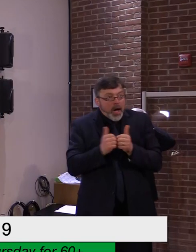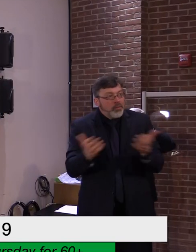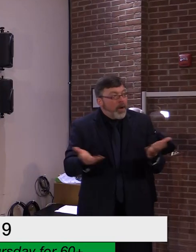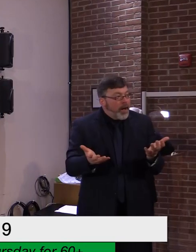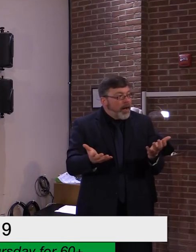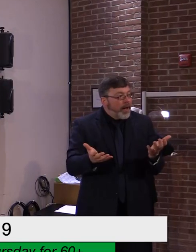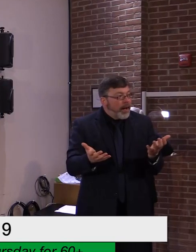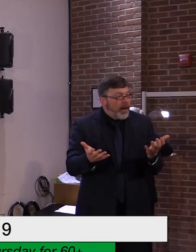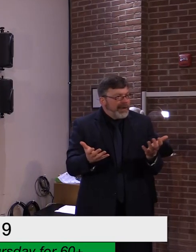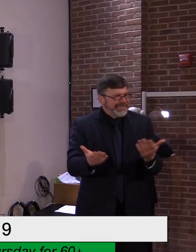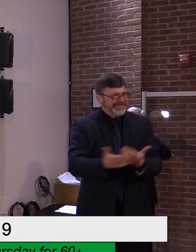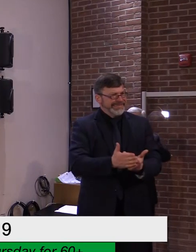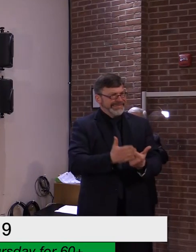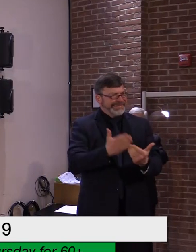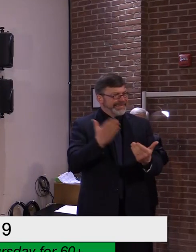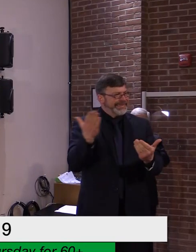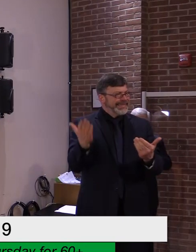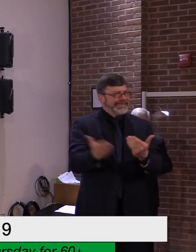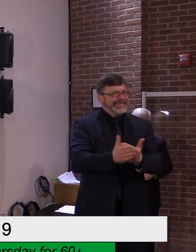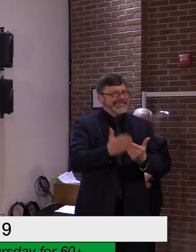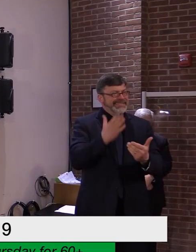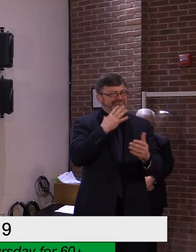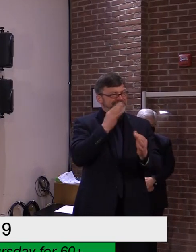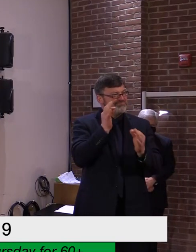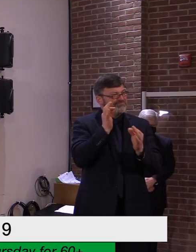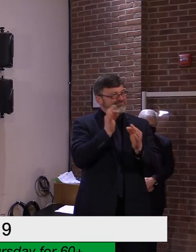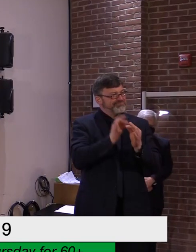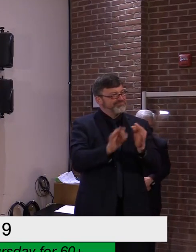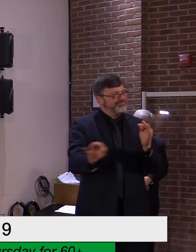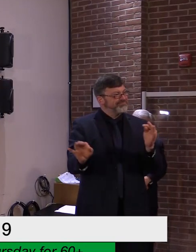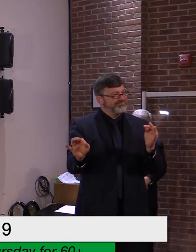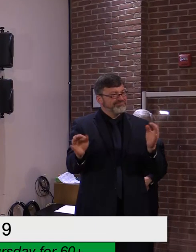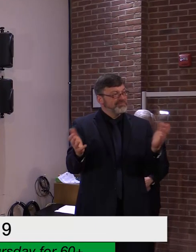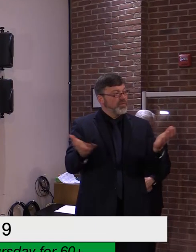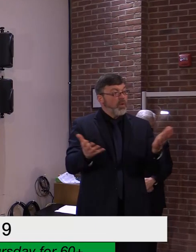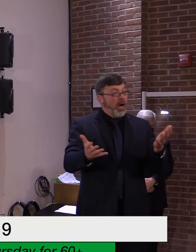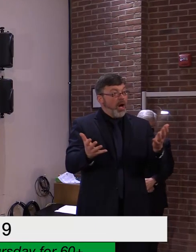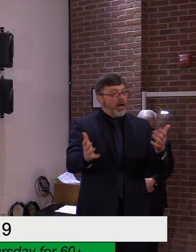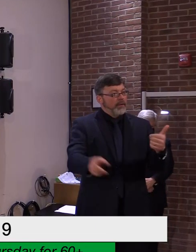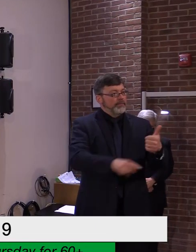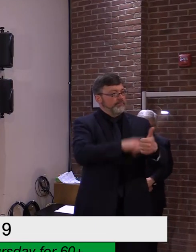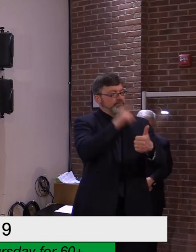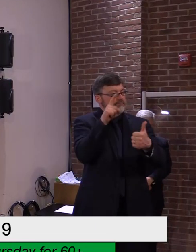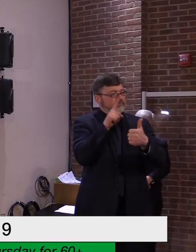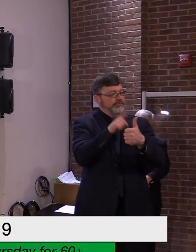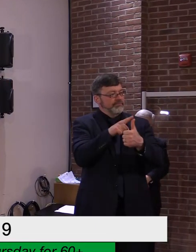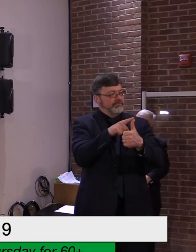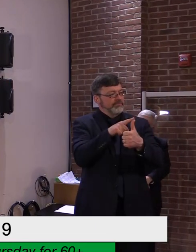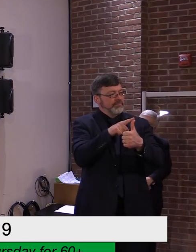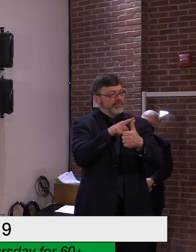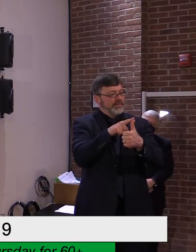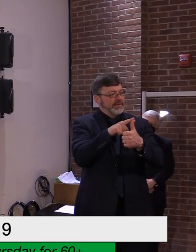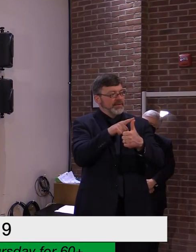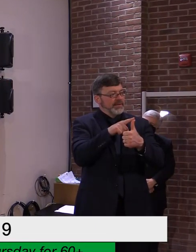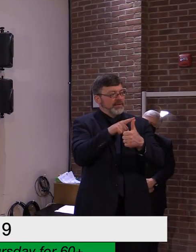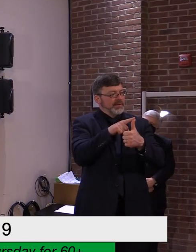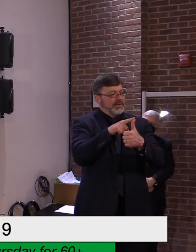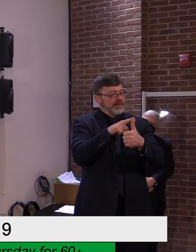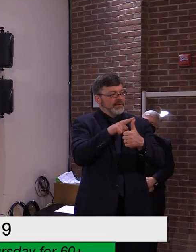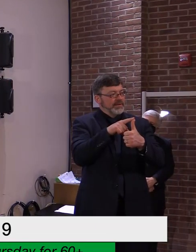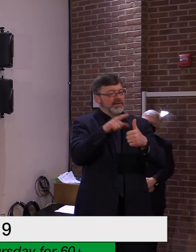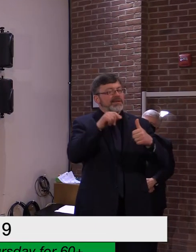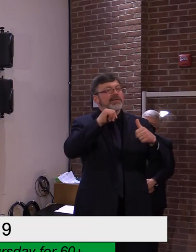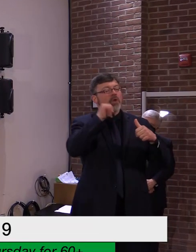tough. Simple prevention advice. 1, don't let your guard down now in this home